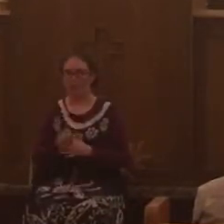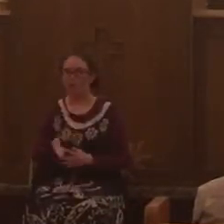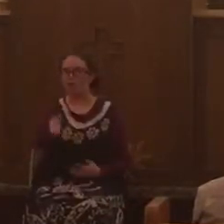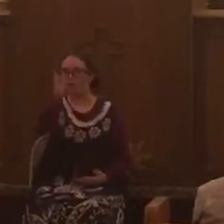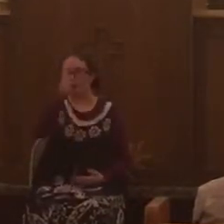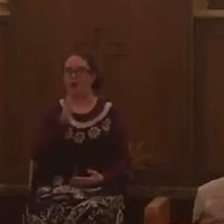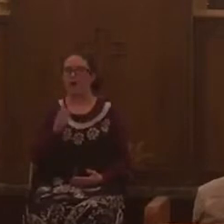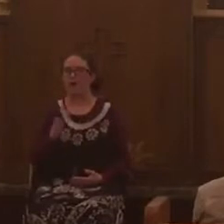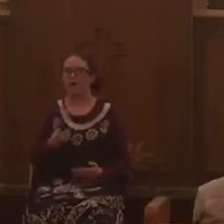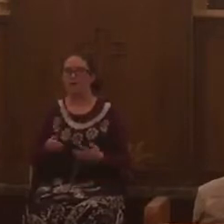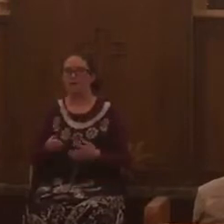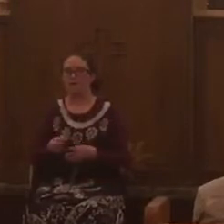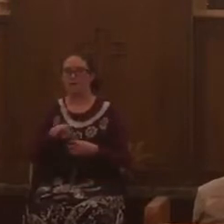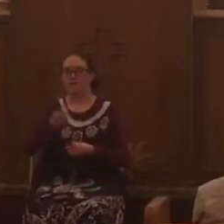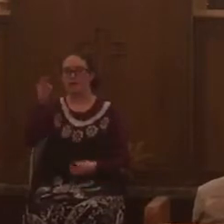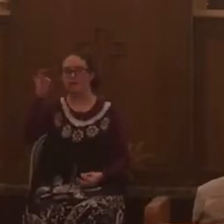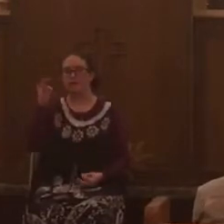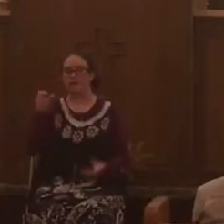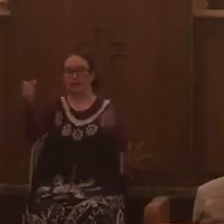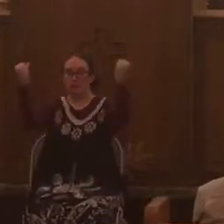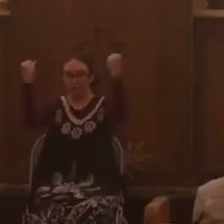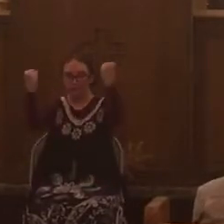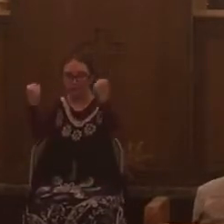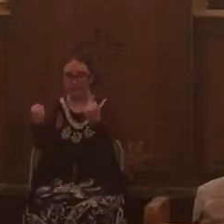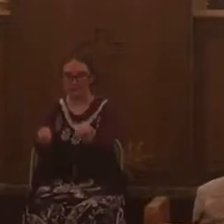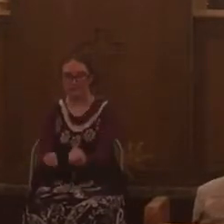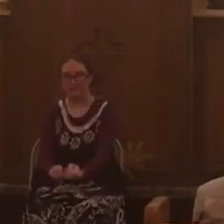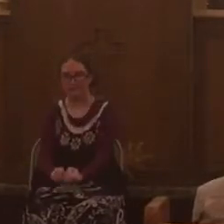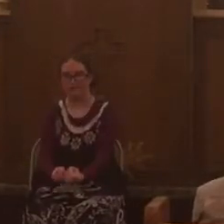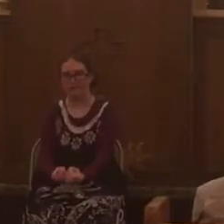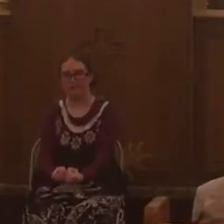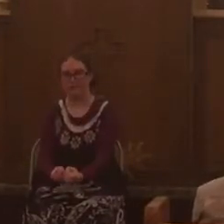through God. What? To the pulling down of what?